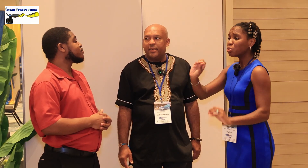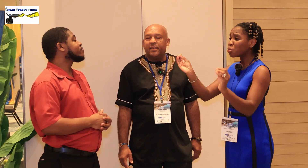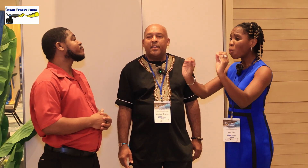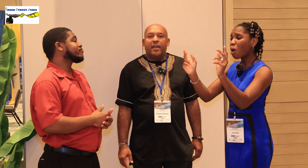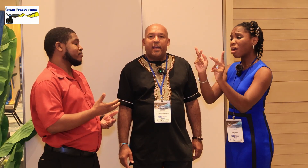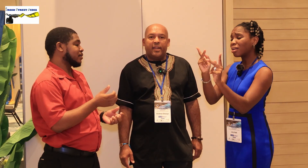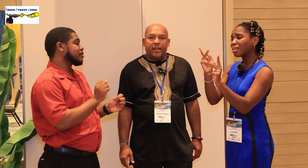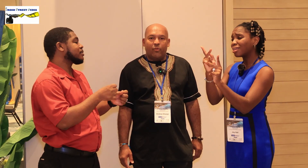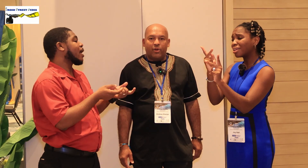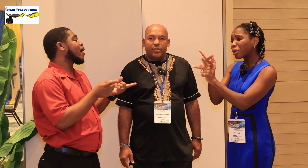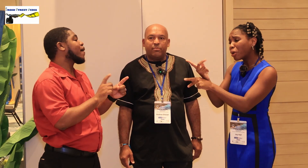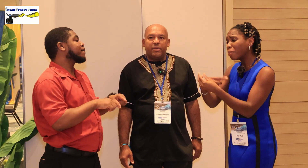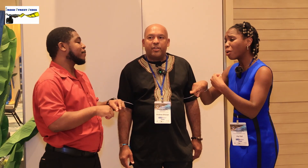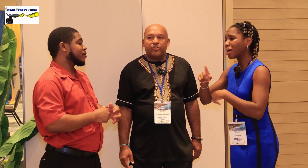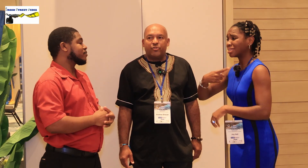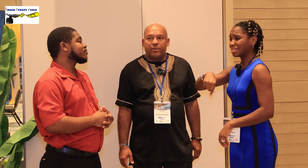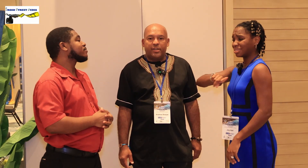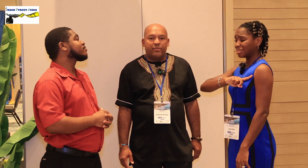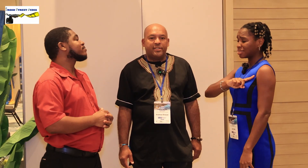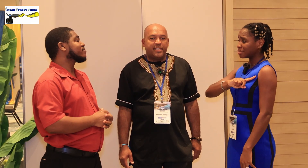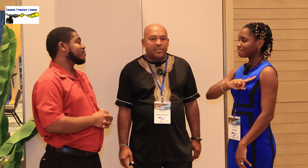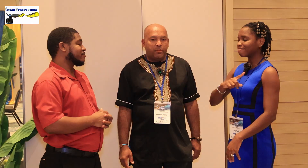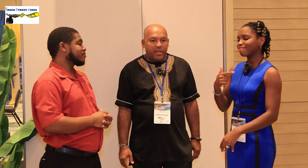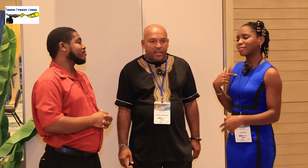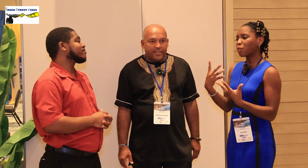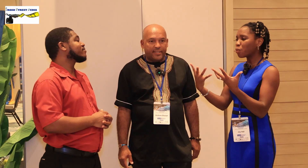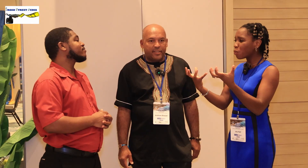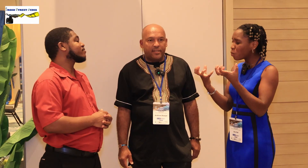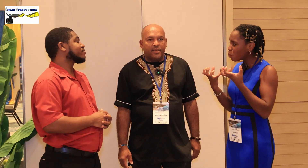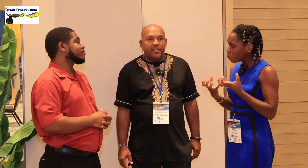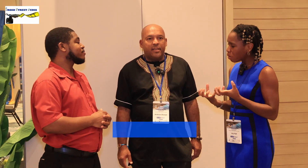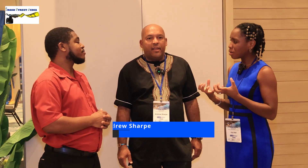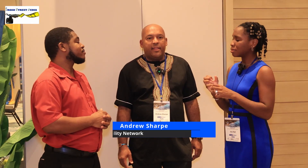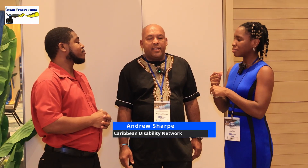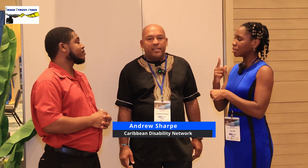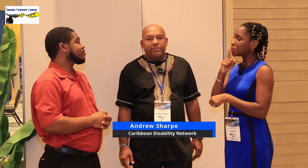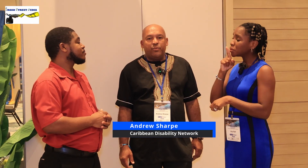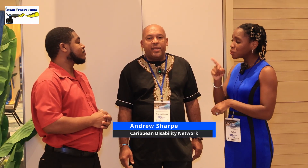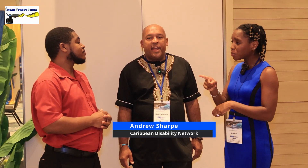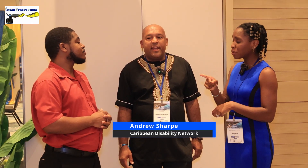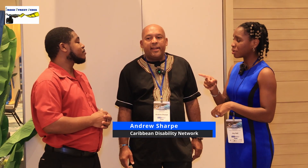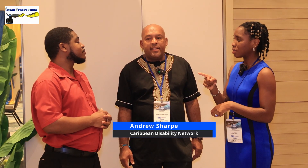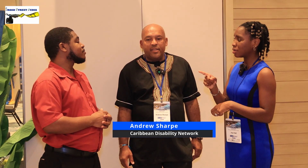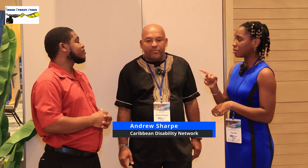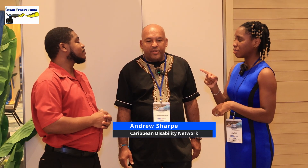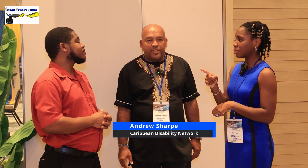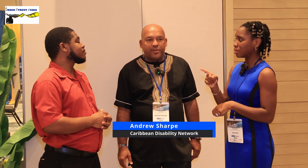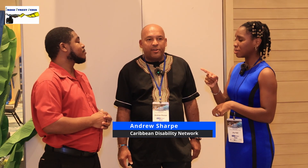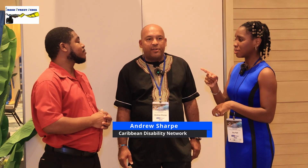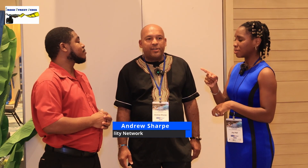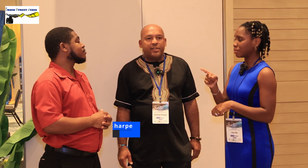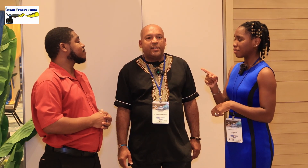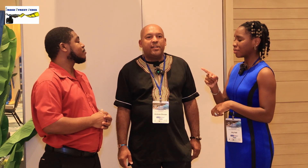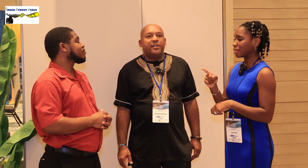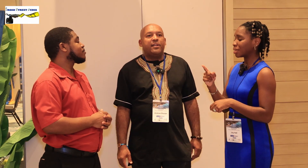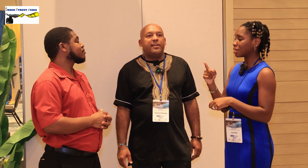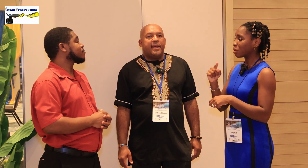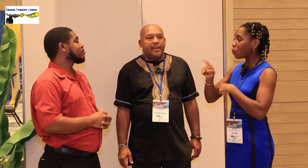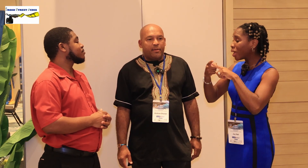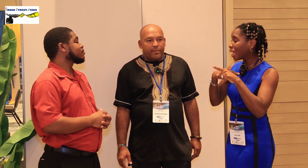us. And I want to make sure there is a space that even when I leave this